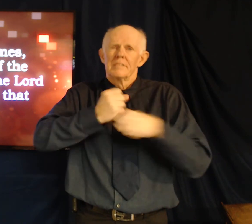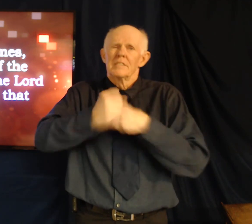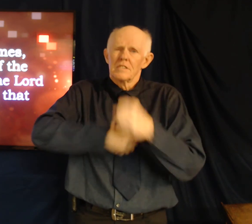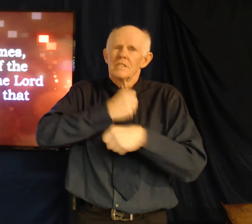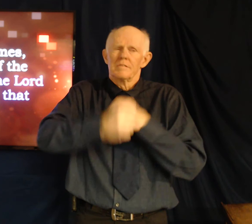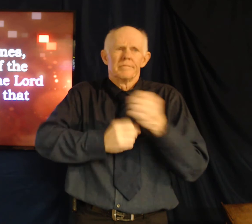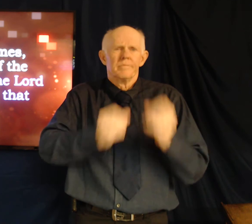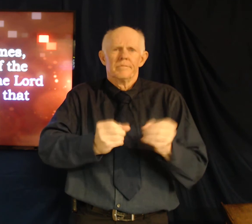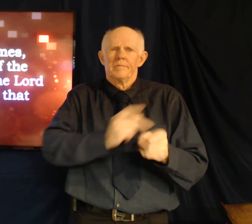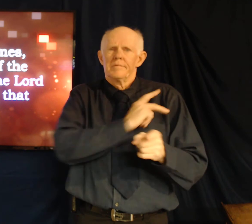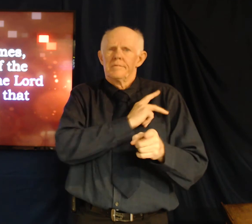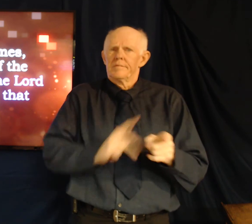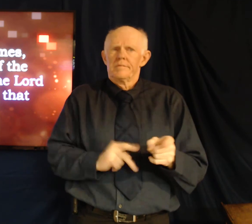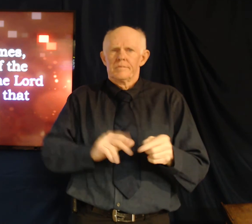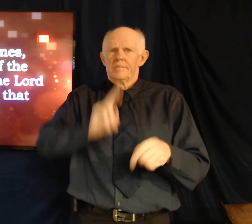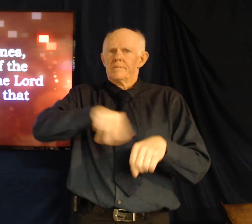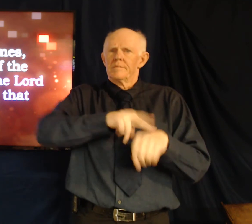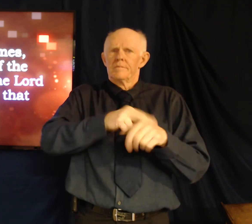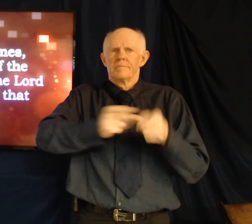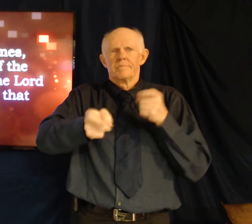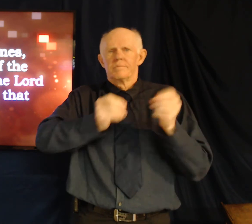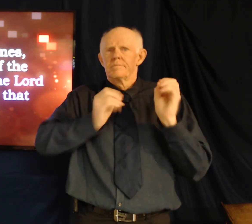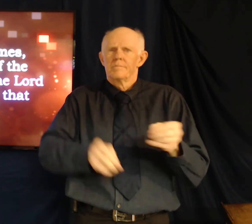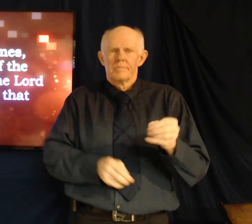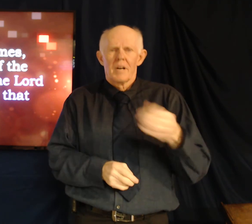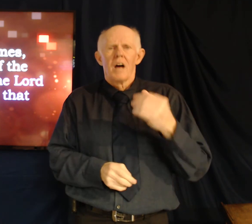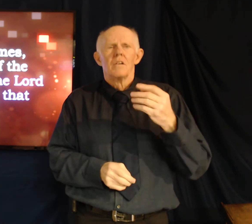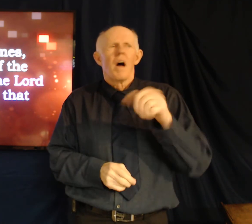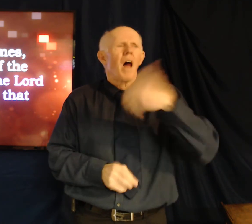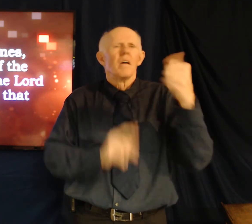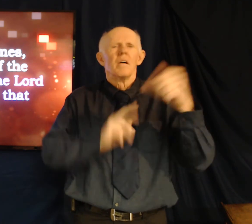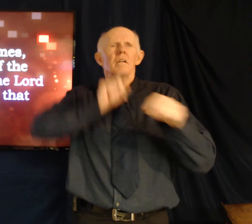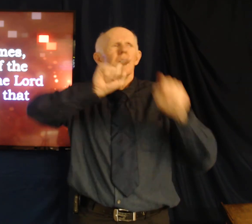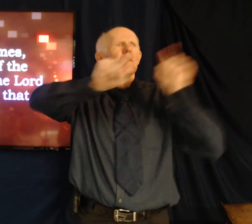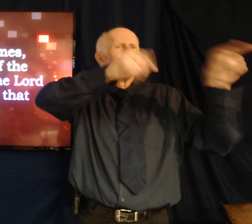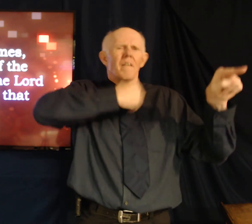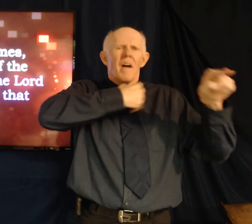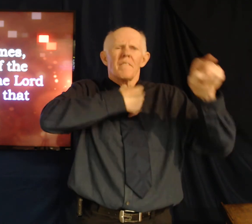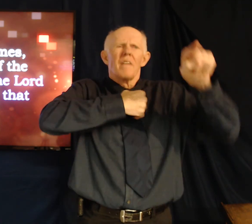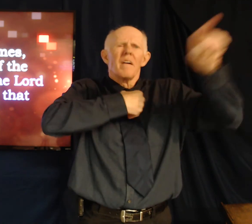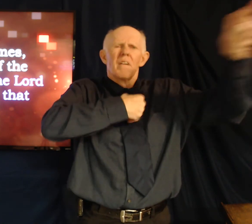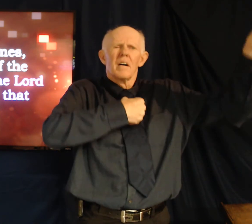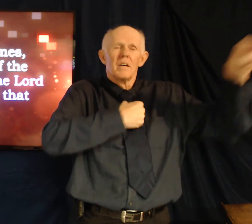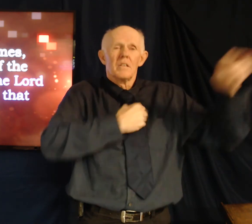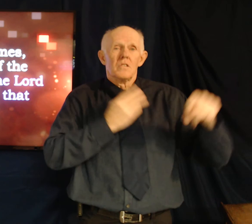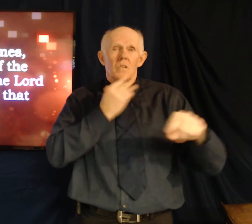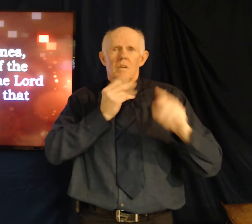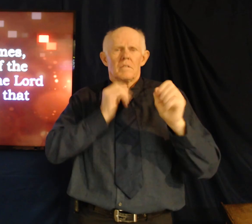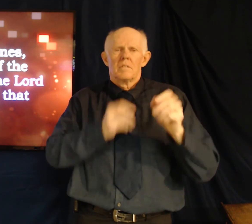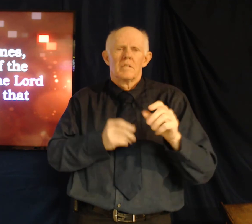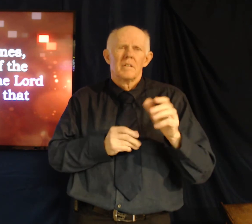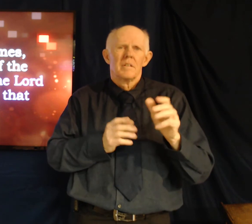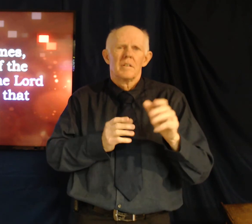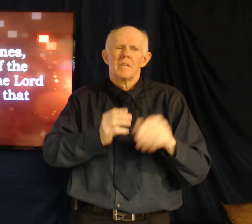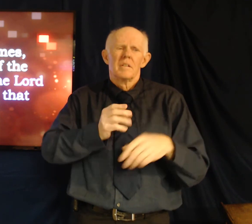Many many years. They had no king. For their nation. And they saw the other nations. Had kings.